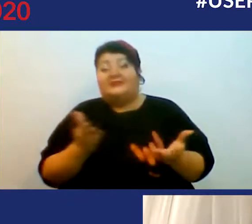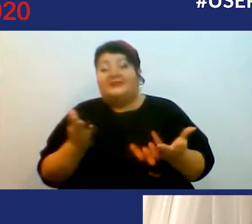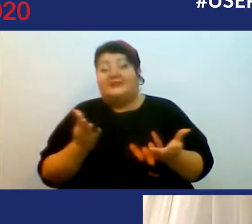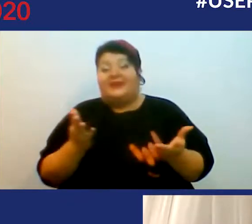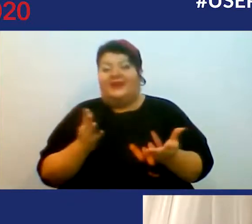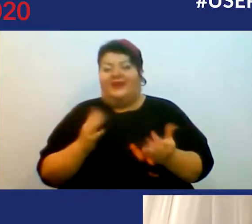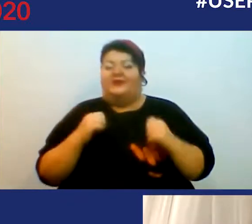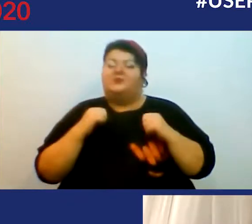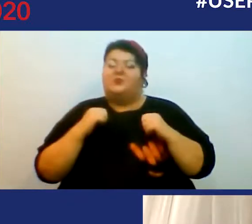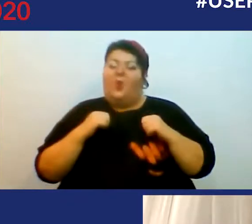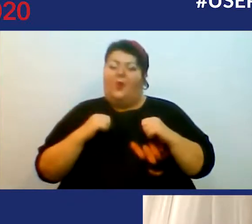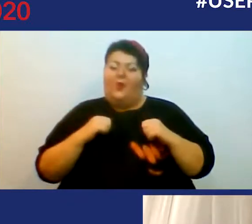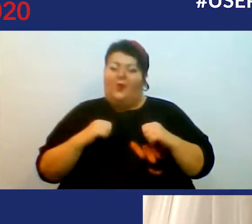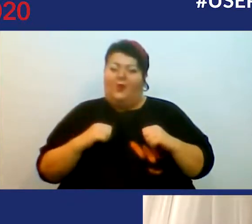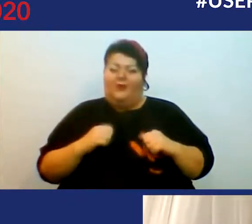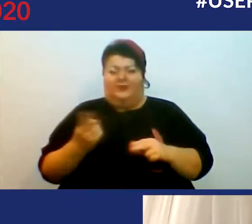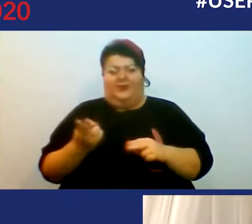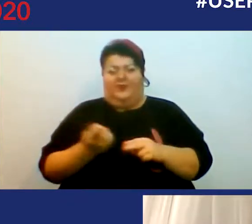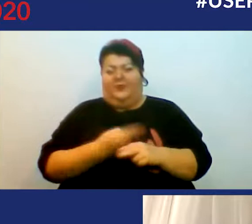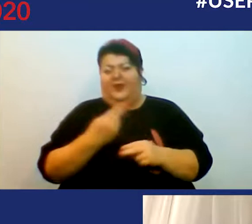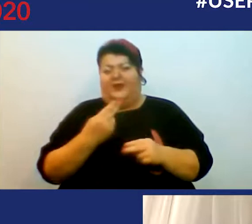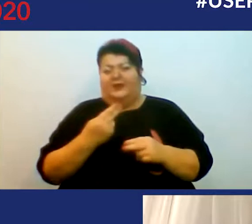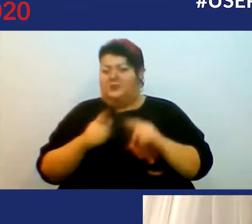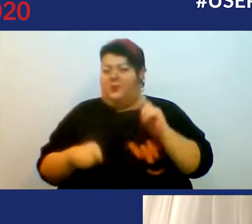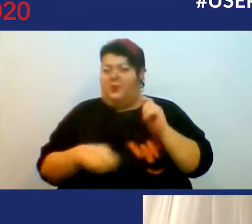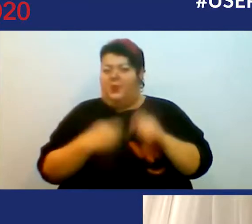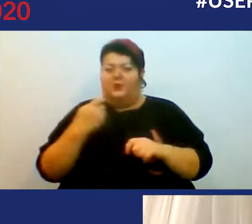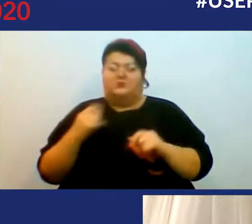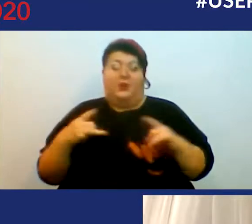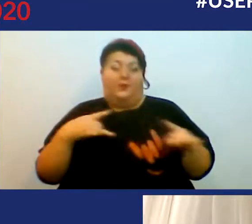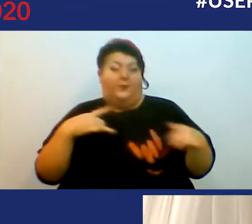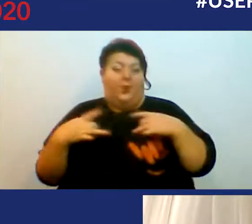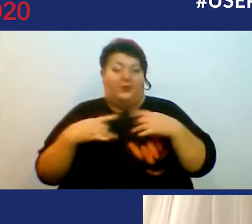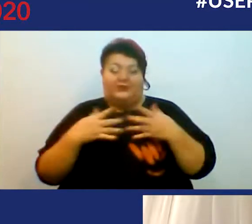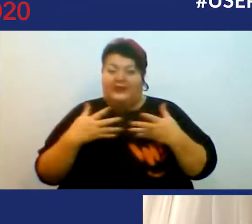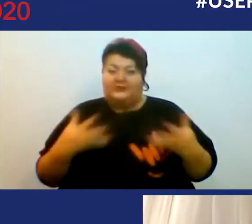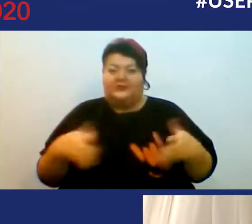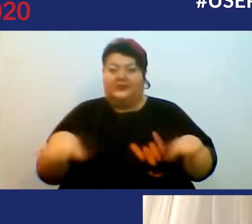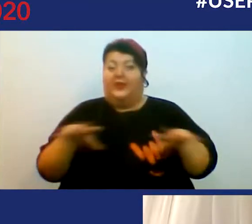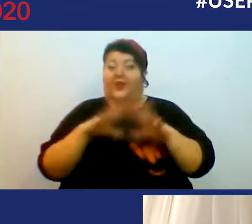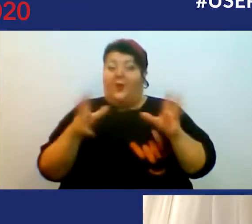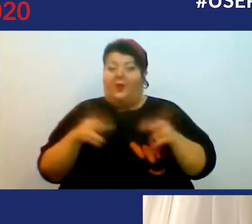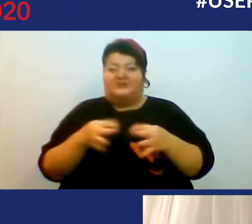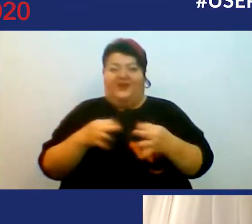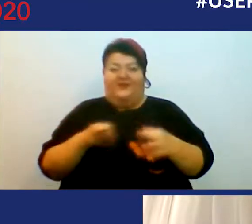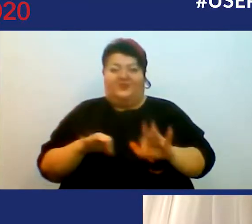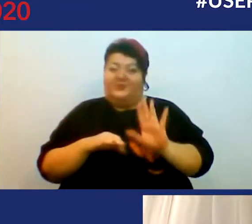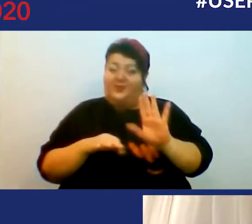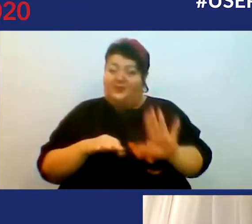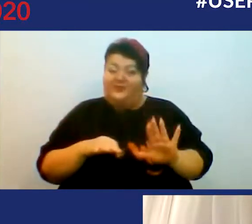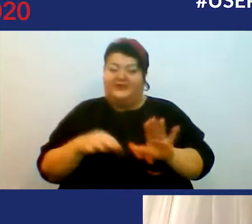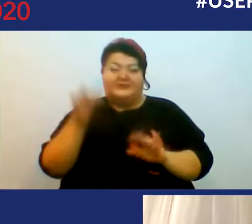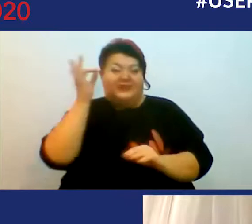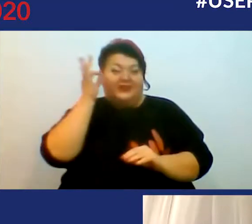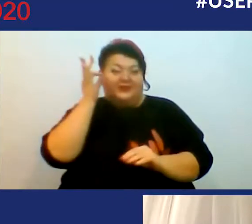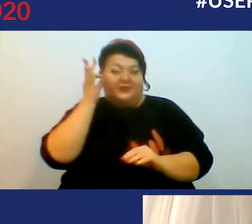no disruptions. So we will let you get back to your work, which is so important. And thank you so much for calling